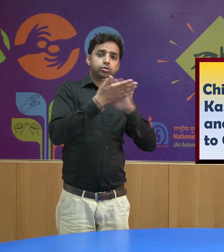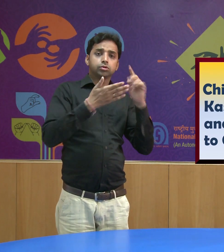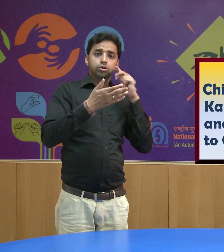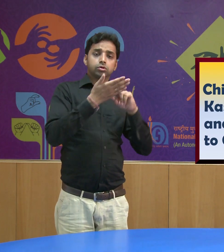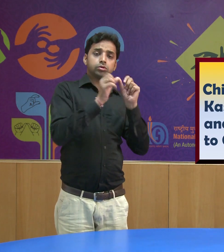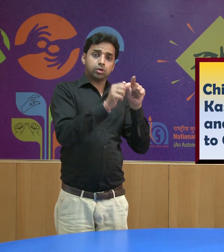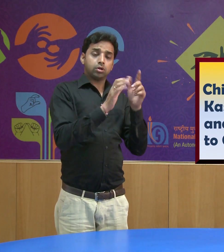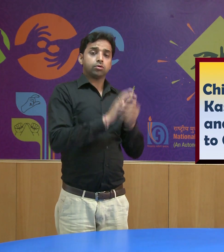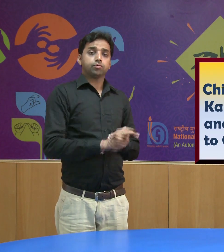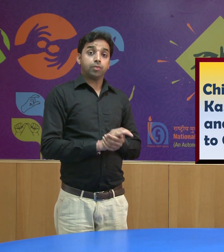Indian teacher